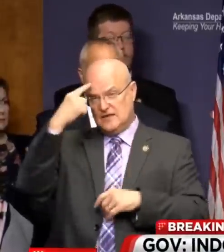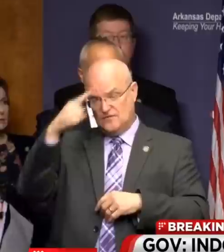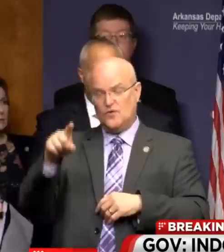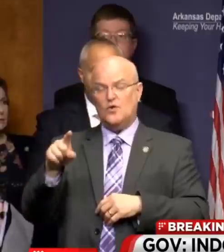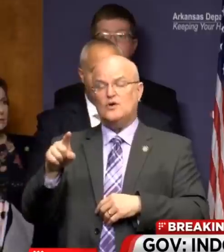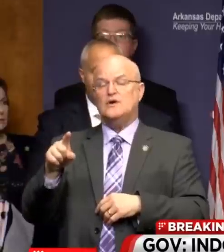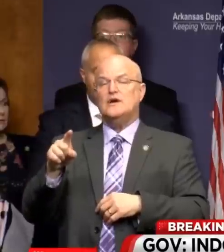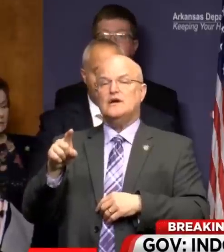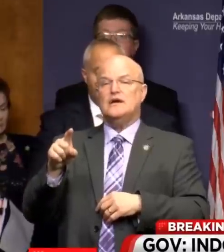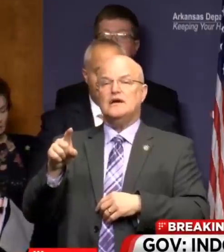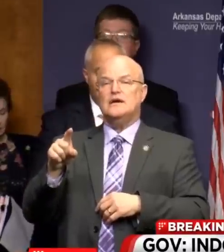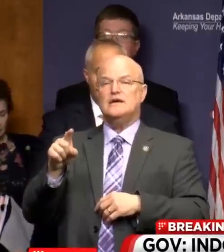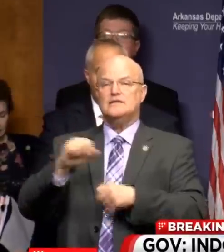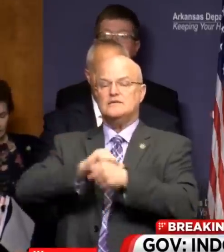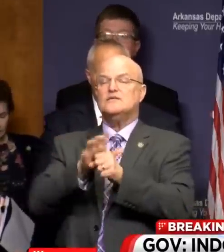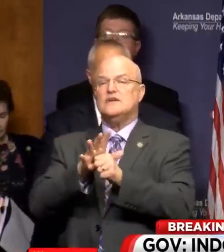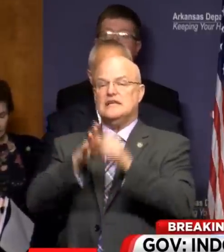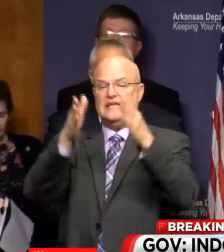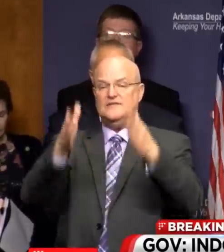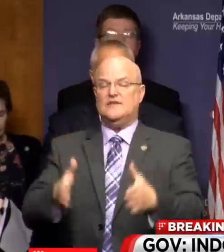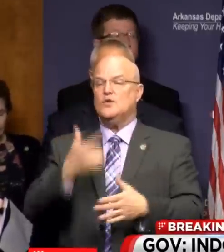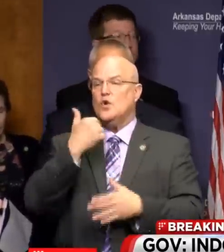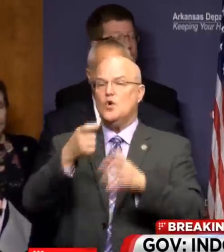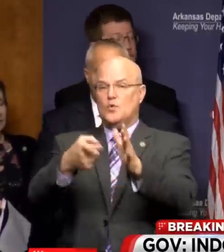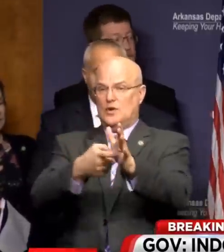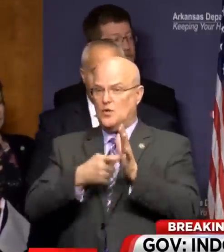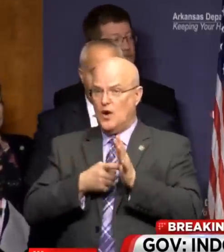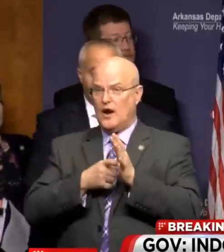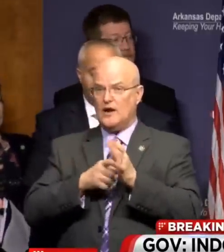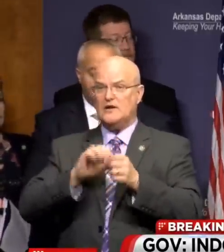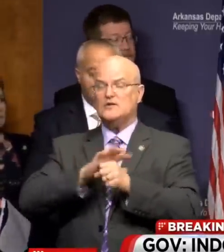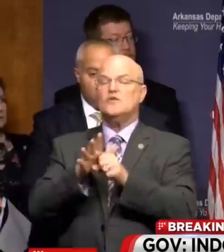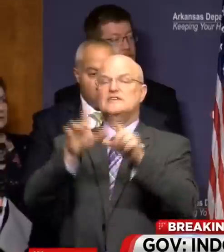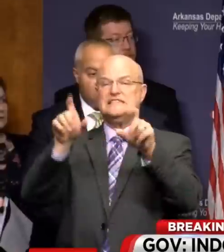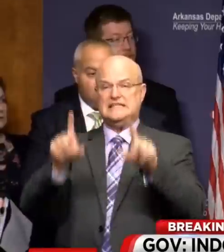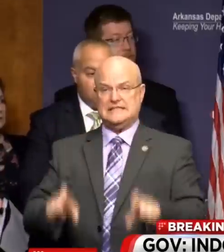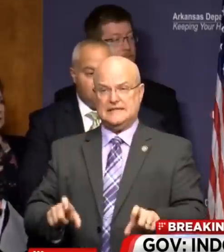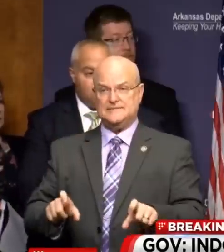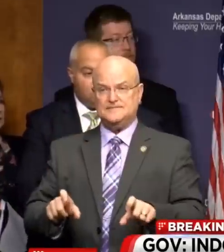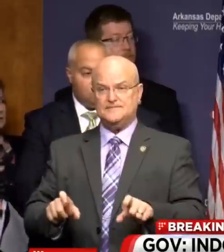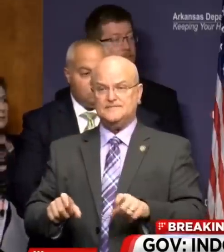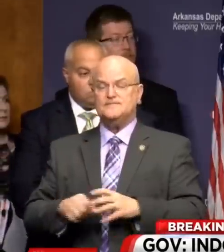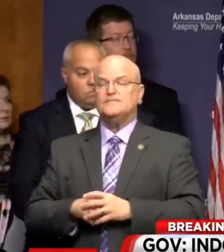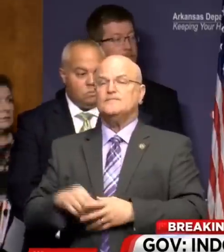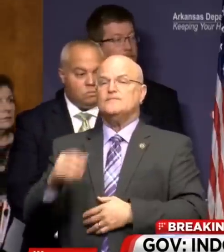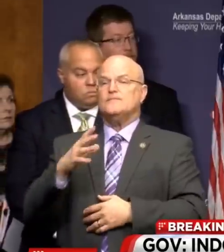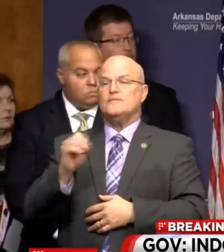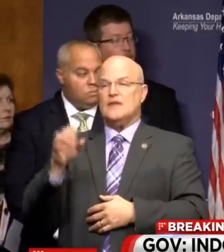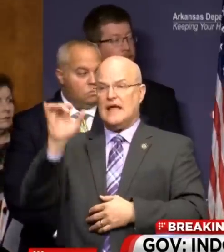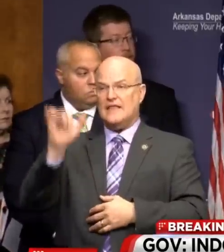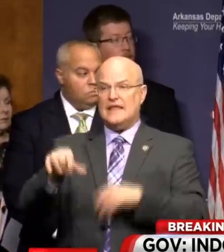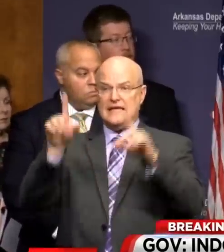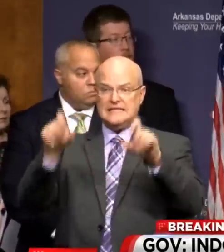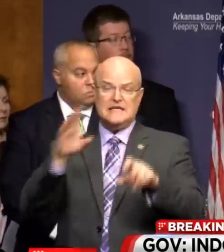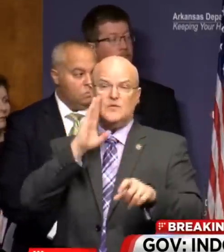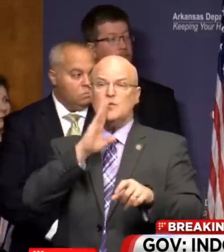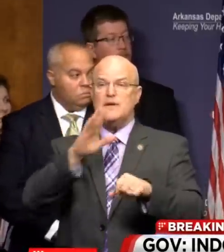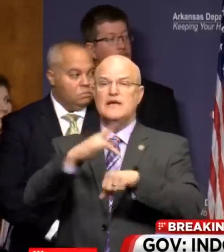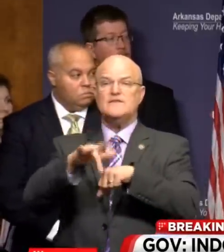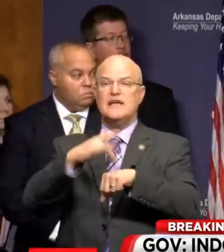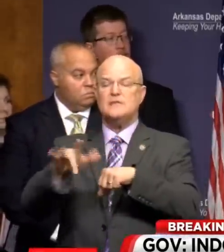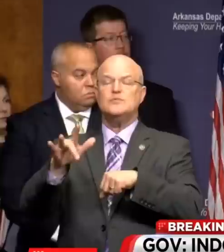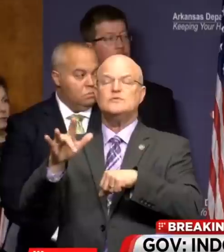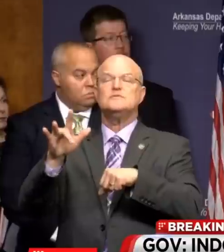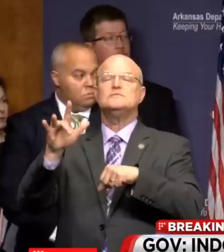testing individuals who require COVID-19 testing, and that testing will be available